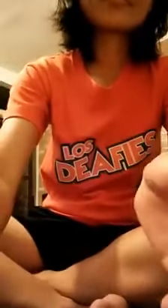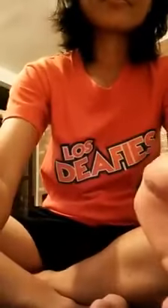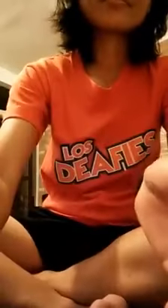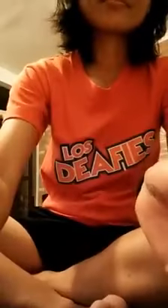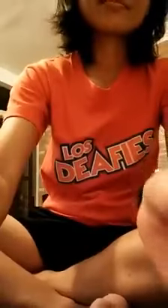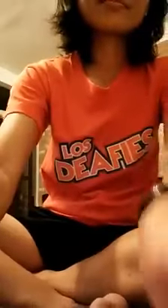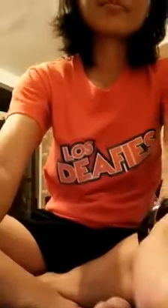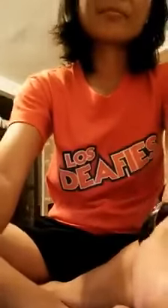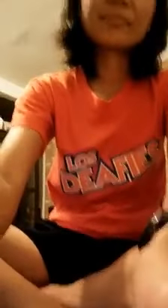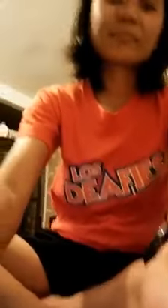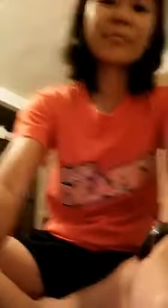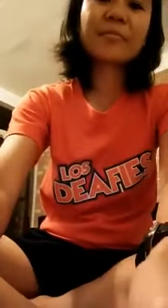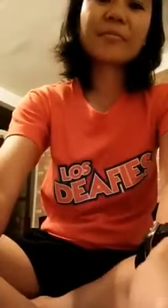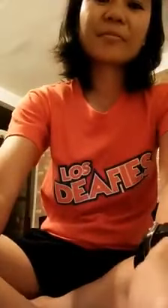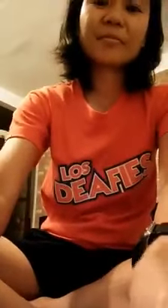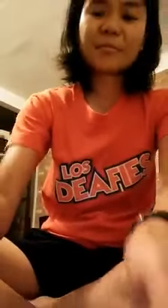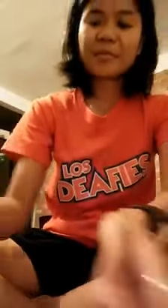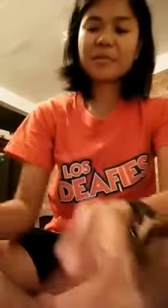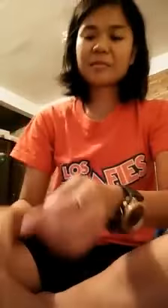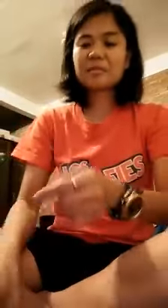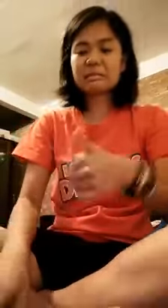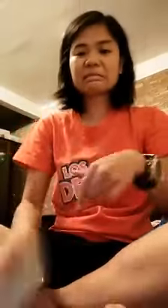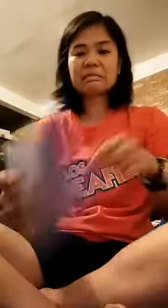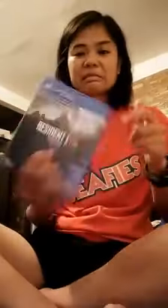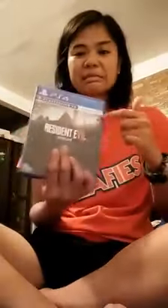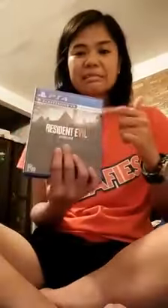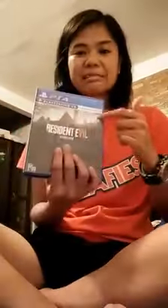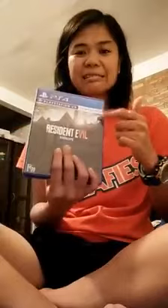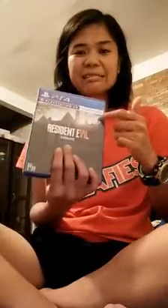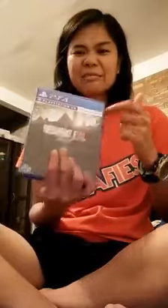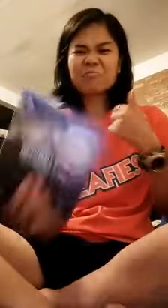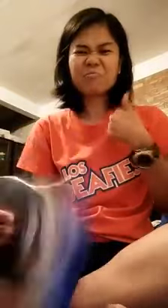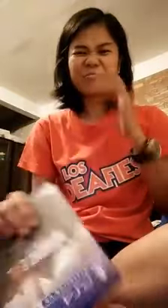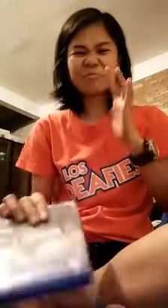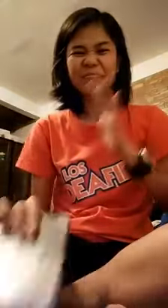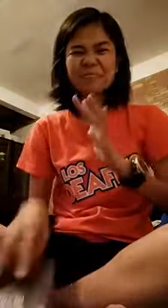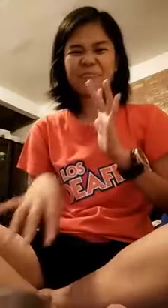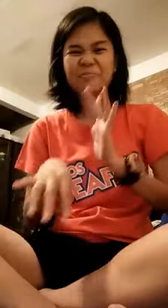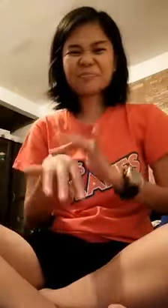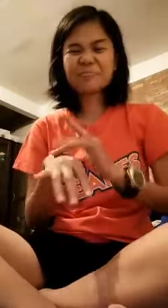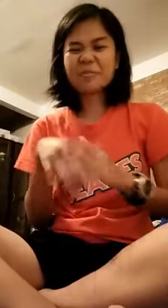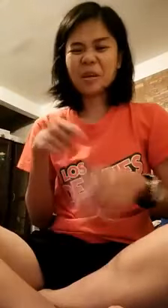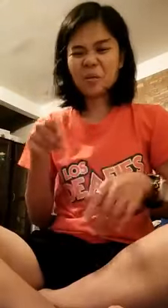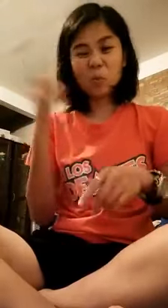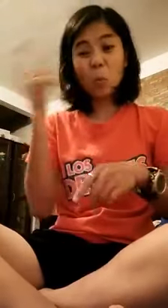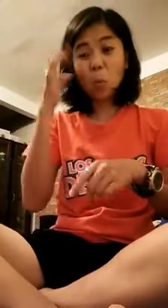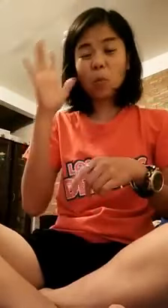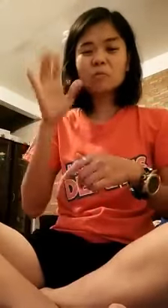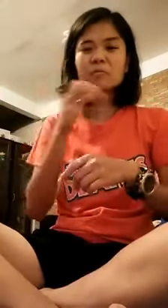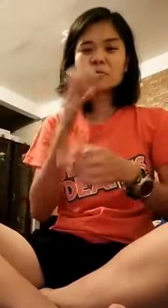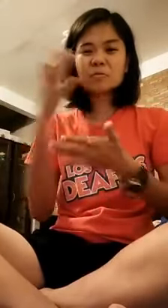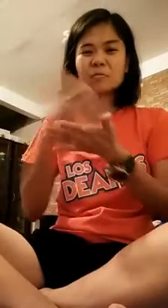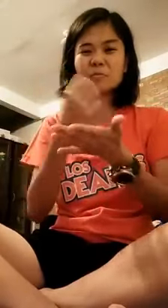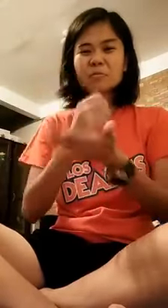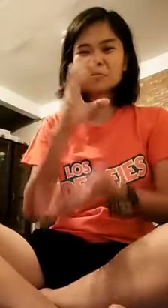way Cursor works, you can double up on inputs by hitting the analog stick and the D-pad at the same time. Because the stick is